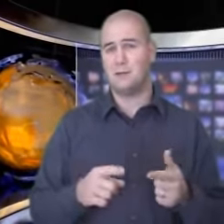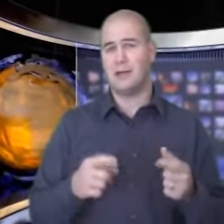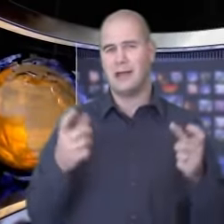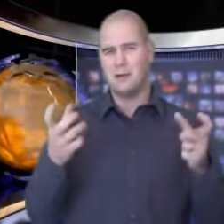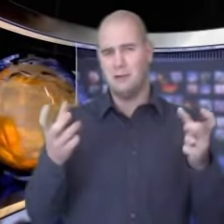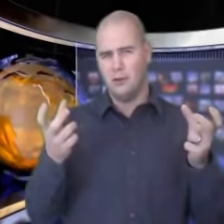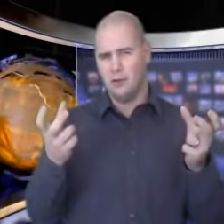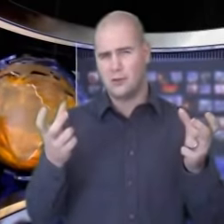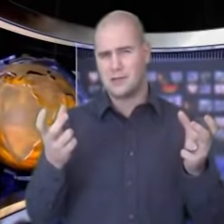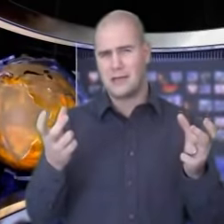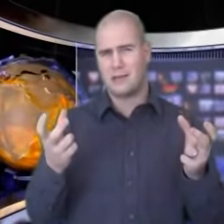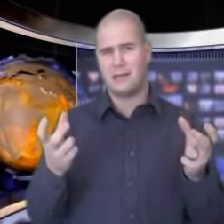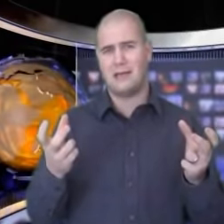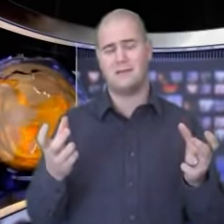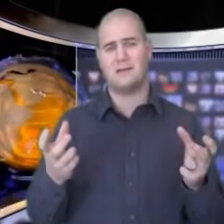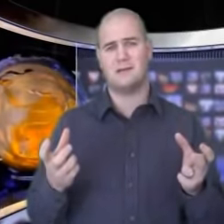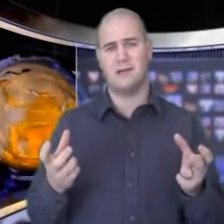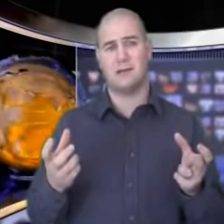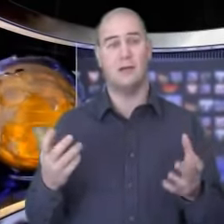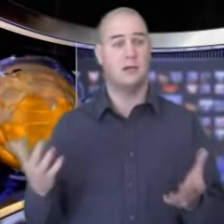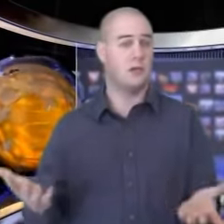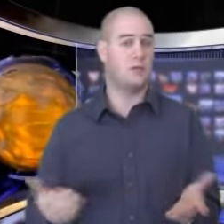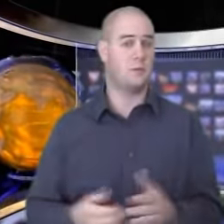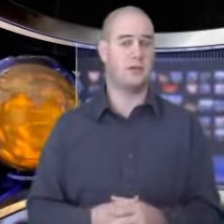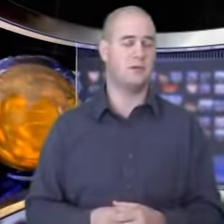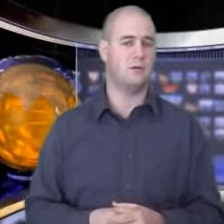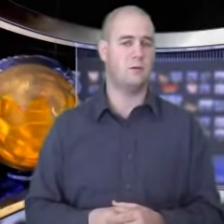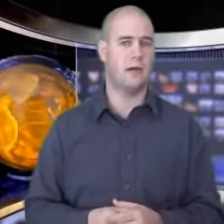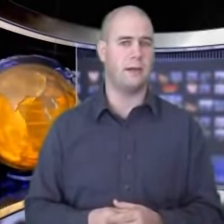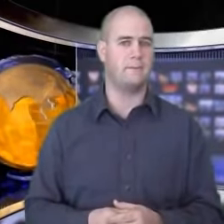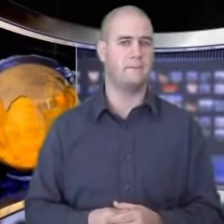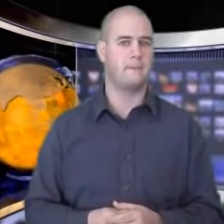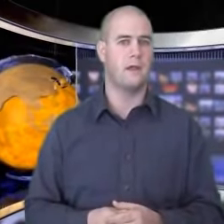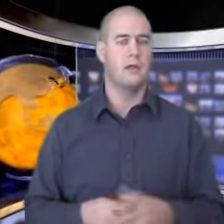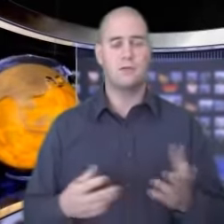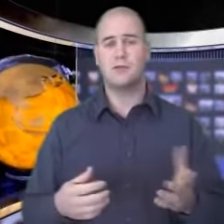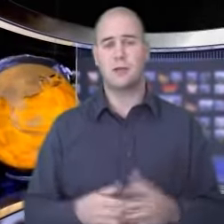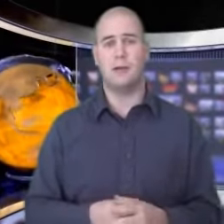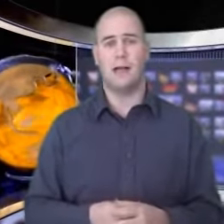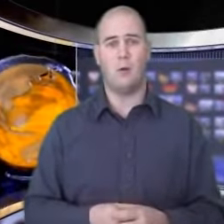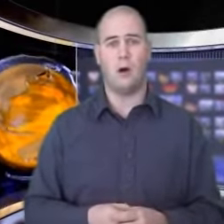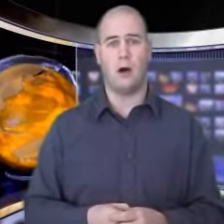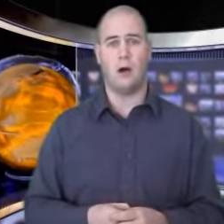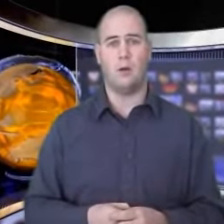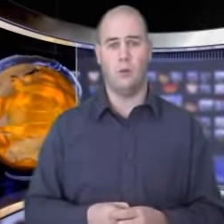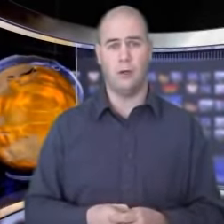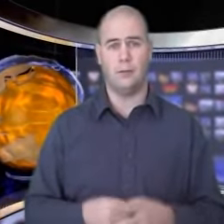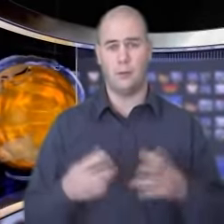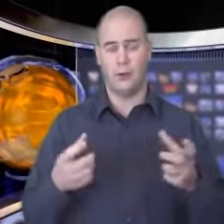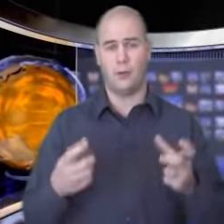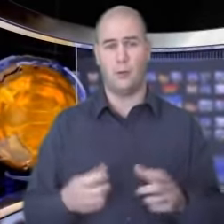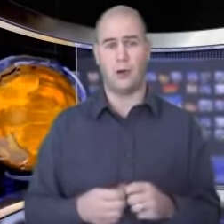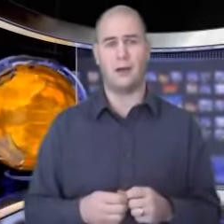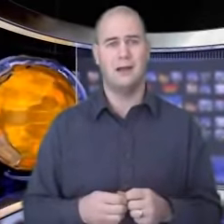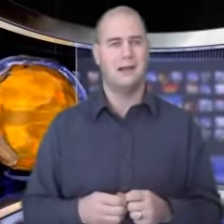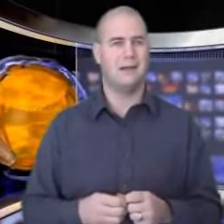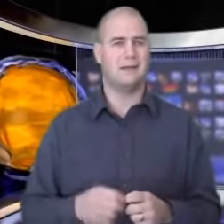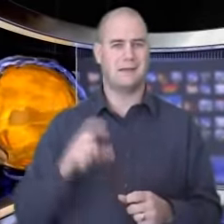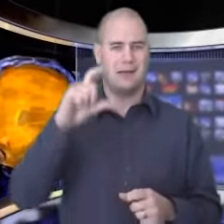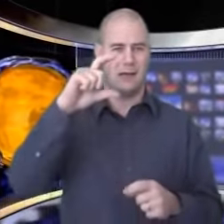how low does that thing have to sink to displace its own weight. So we took a block of wood and put it in water, and it sank so